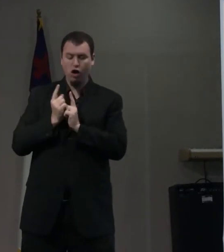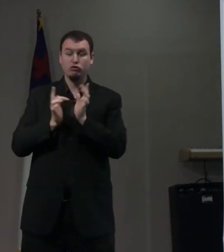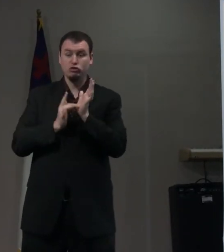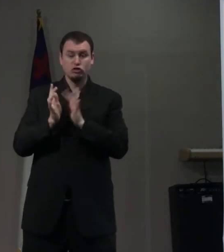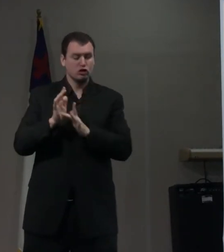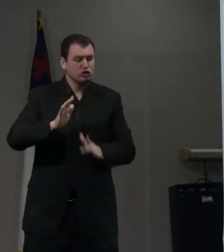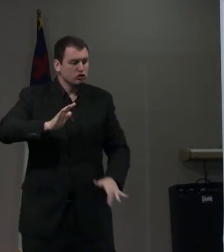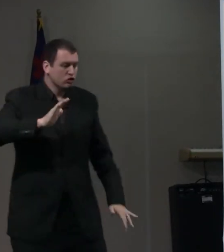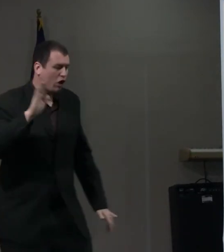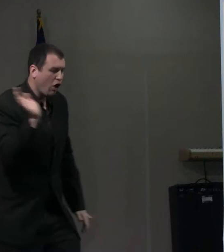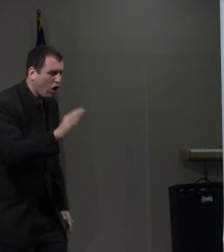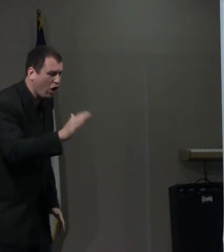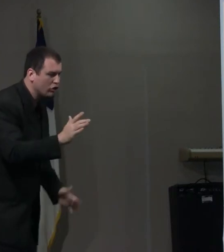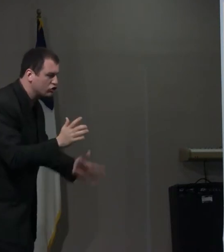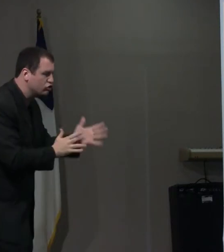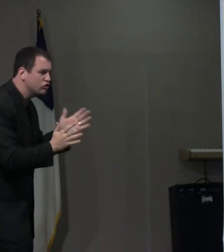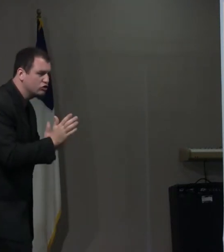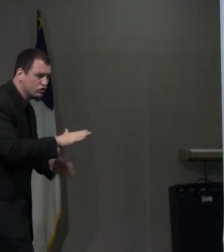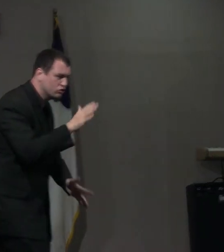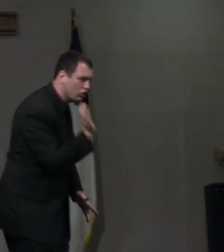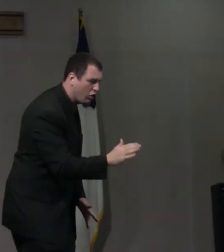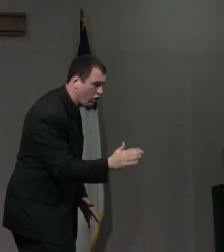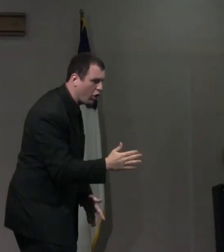to Jesus and said, Jesus,